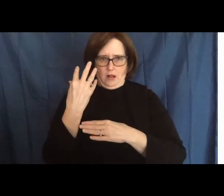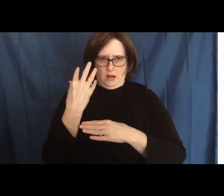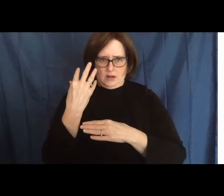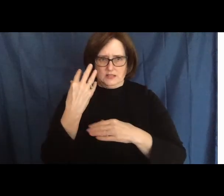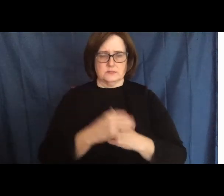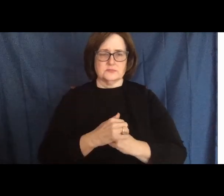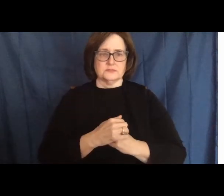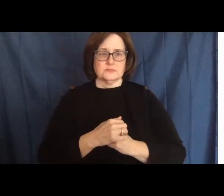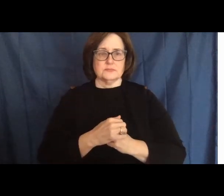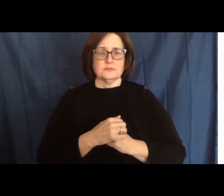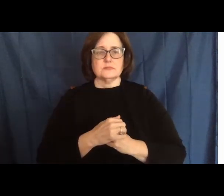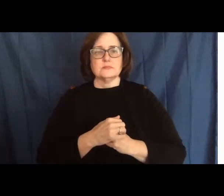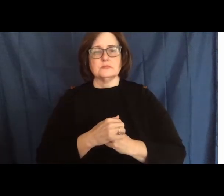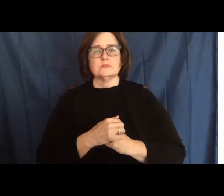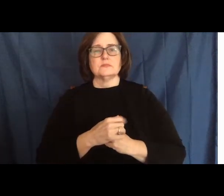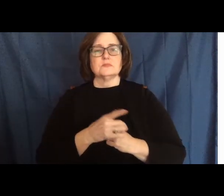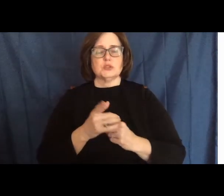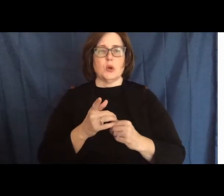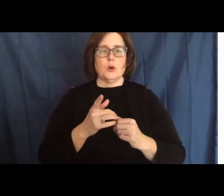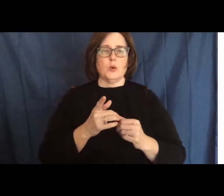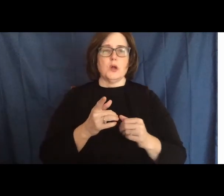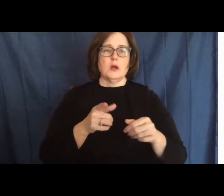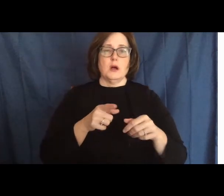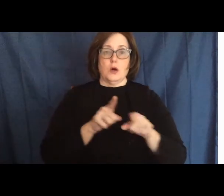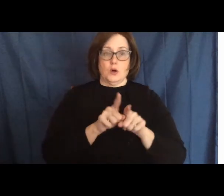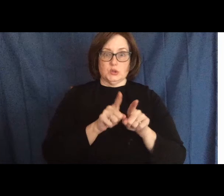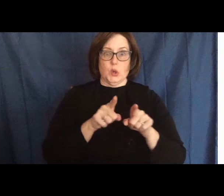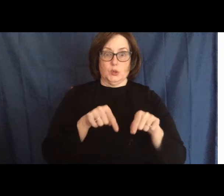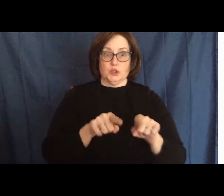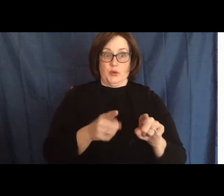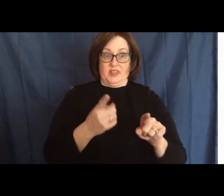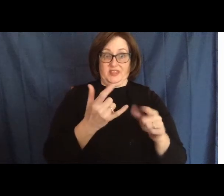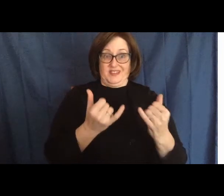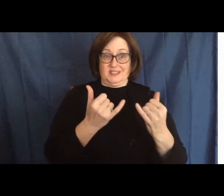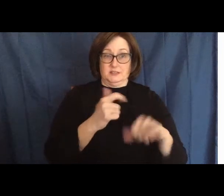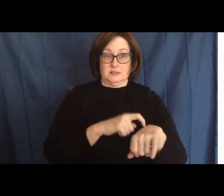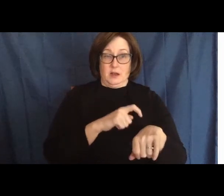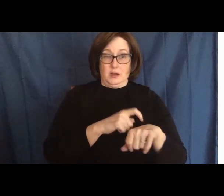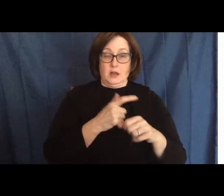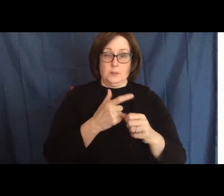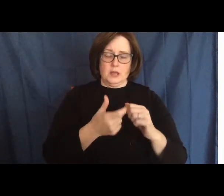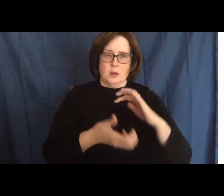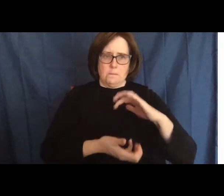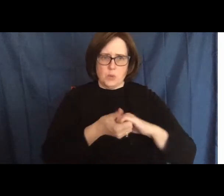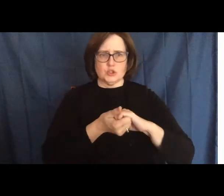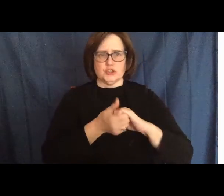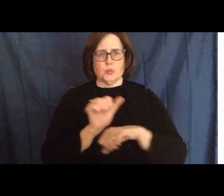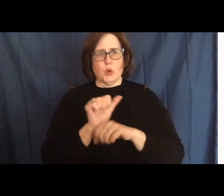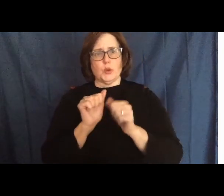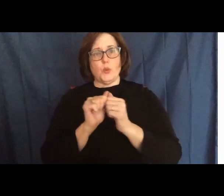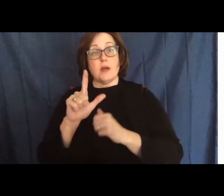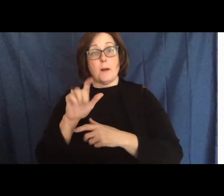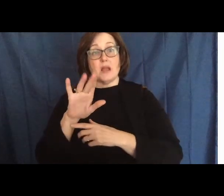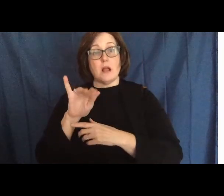faster. So during this period of time also, in partnership with the Albanian Deaf